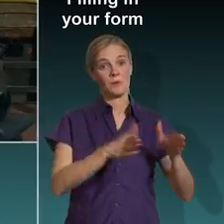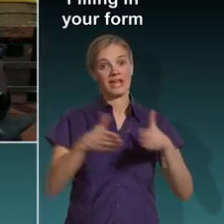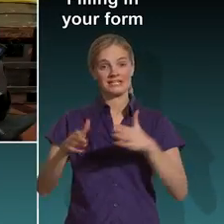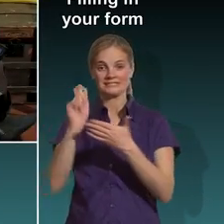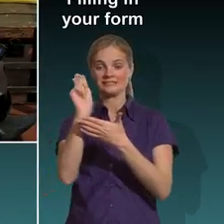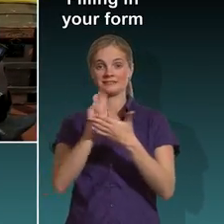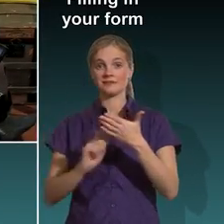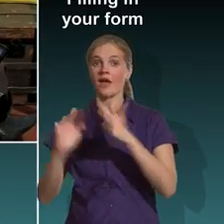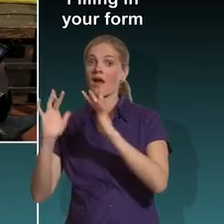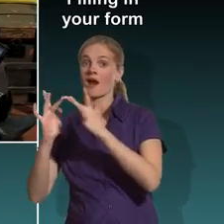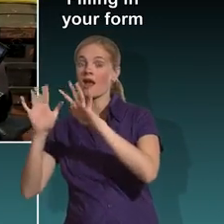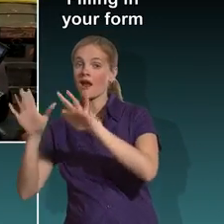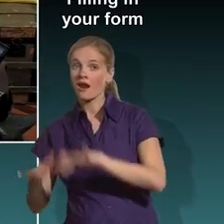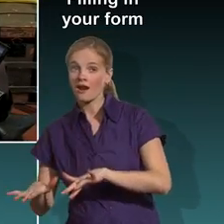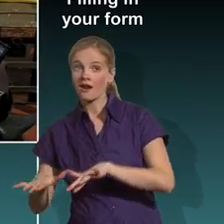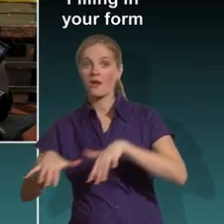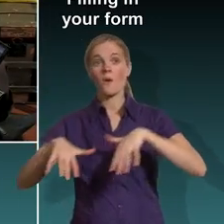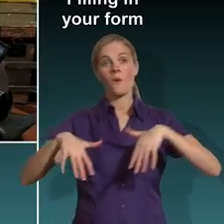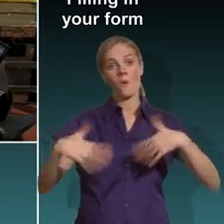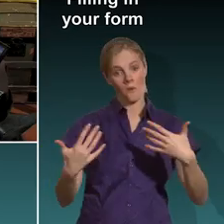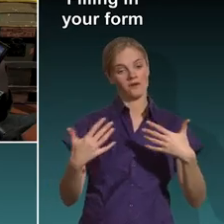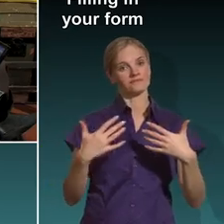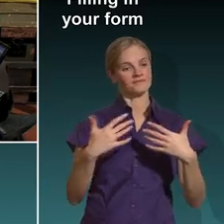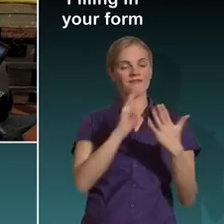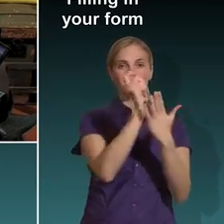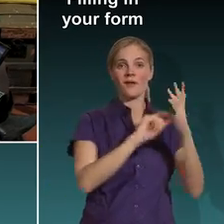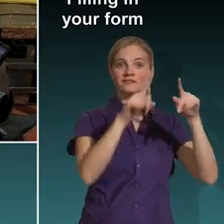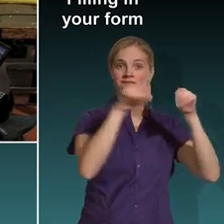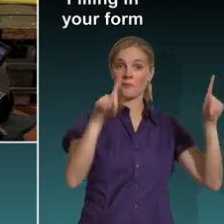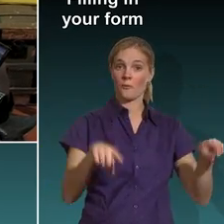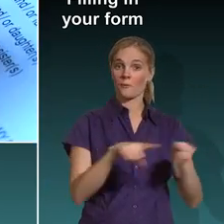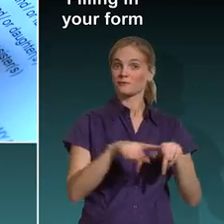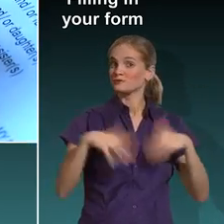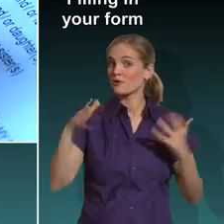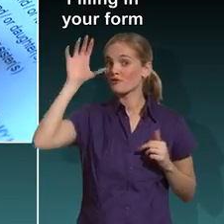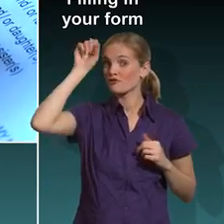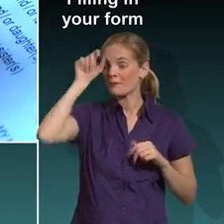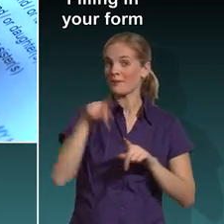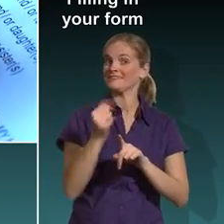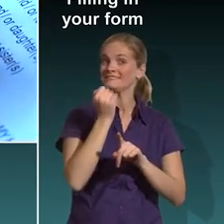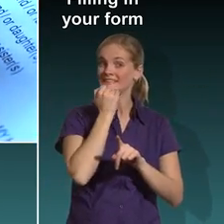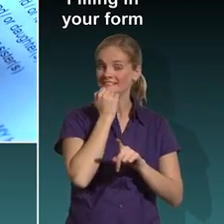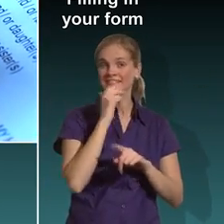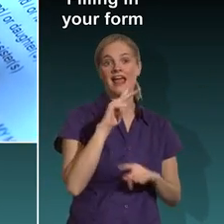So there are 2 ways to complete your census information, online or by filling out the paper form.